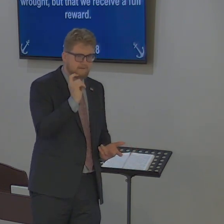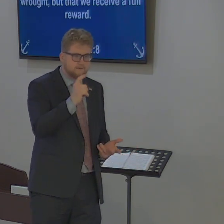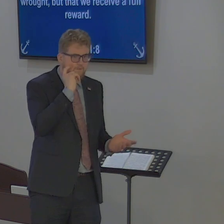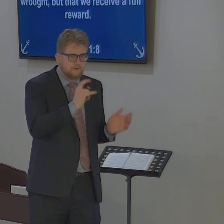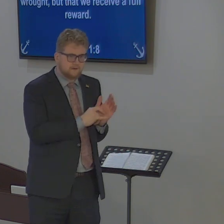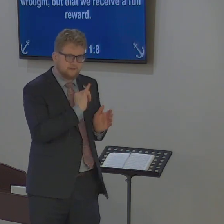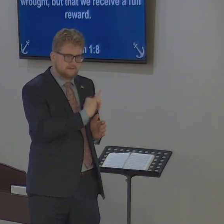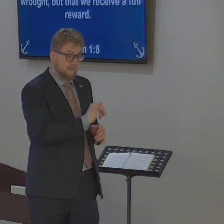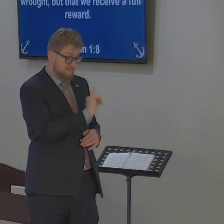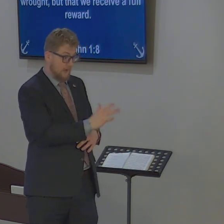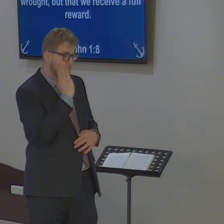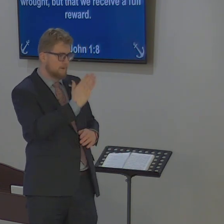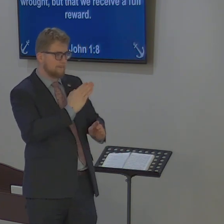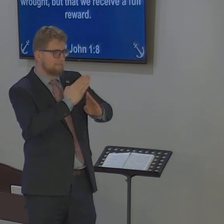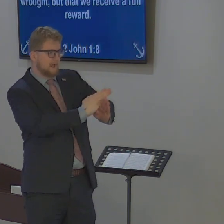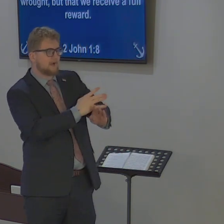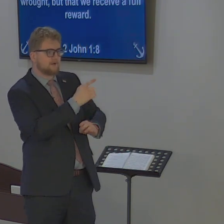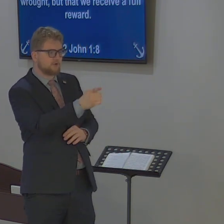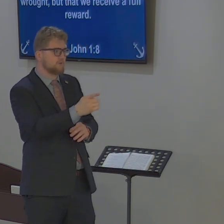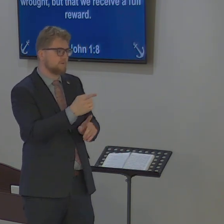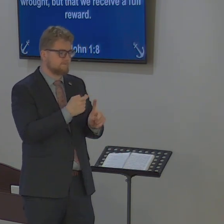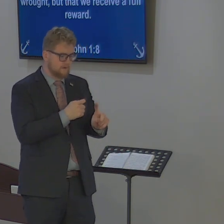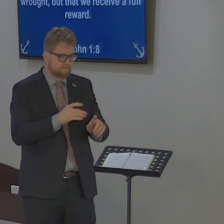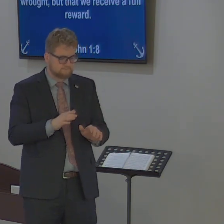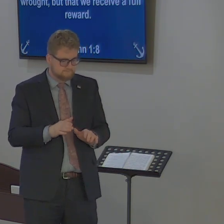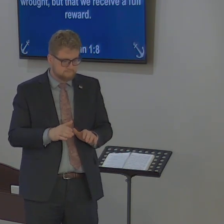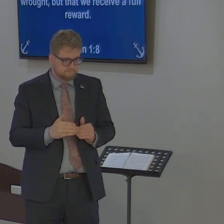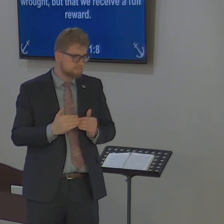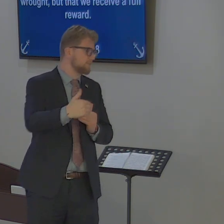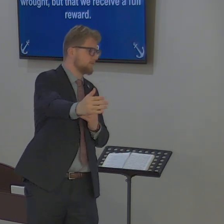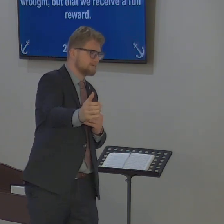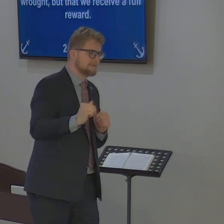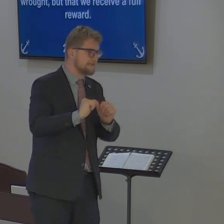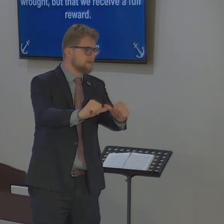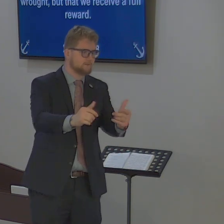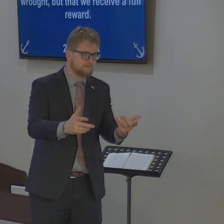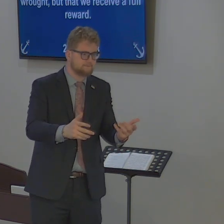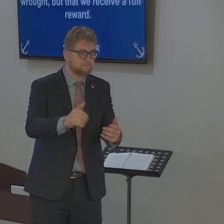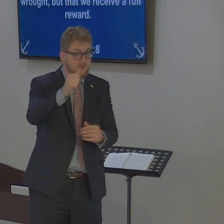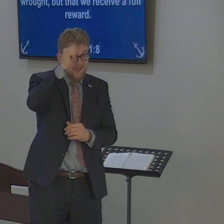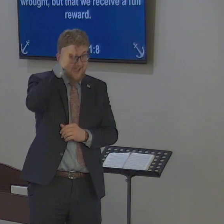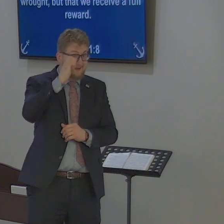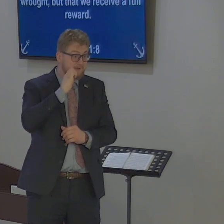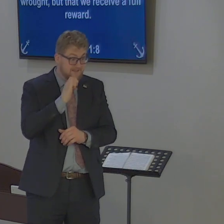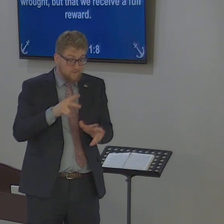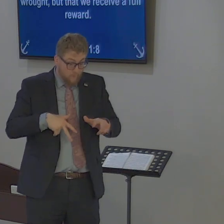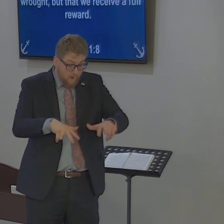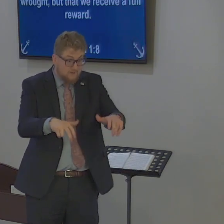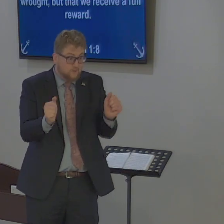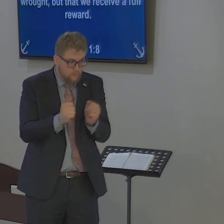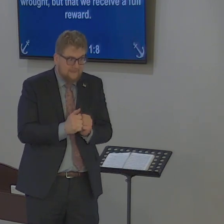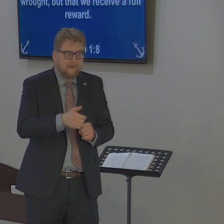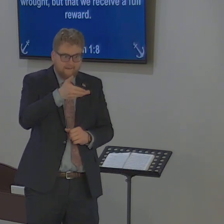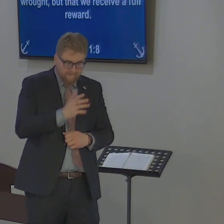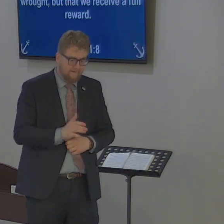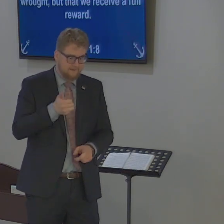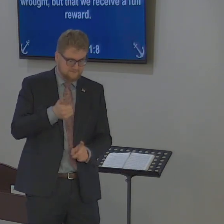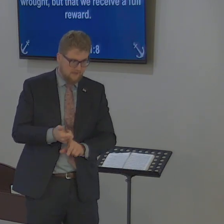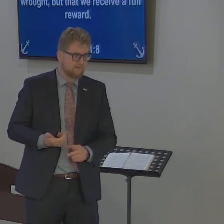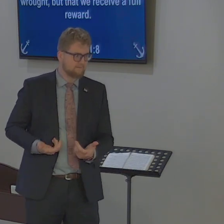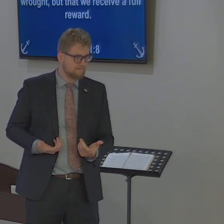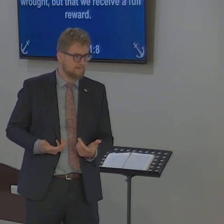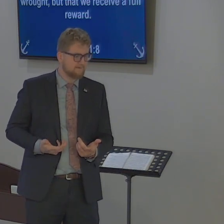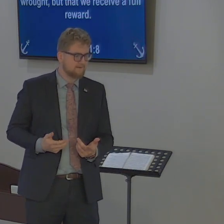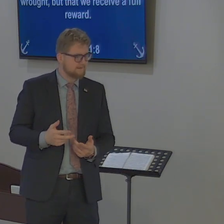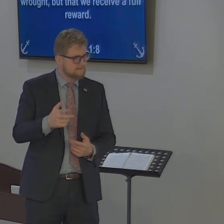forward? Again, I'll leave you with the illustration. Adam and Eve walked with God. Adam and Eve walked with God. He